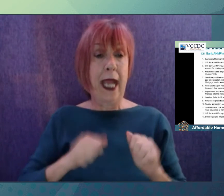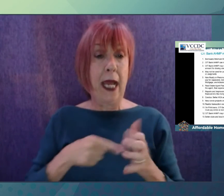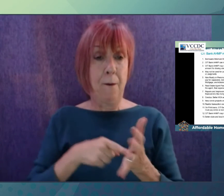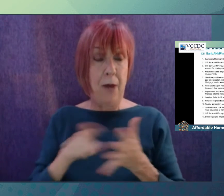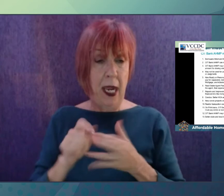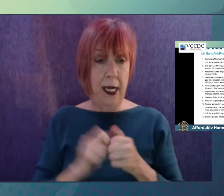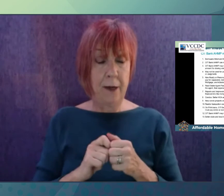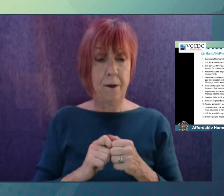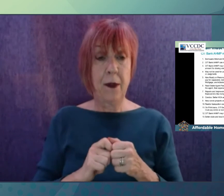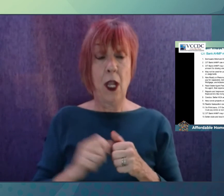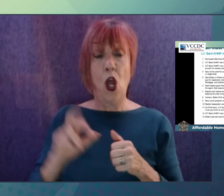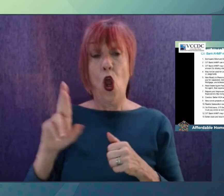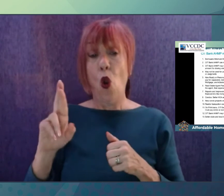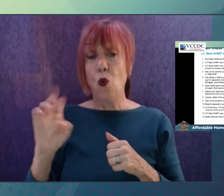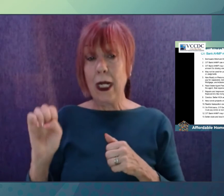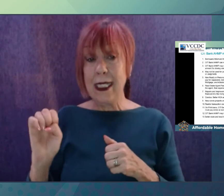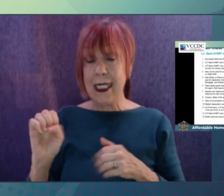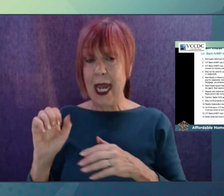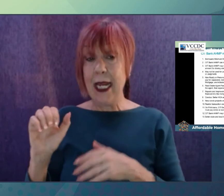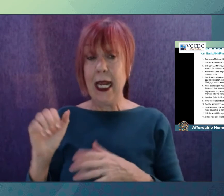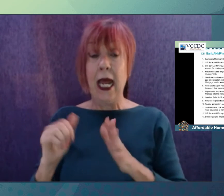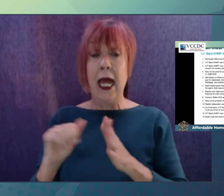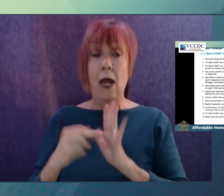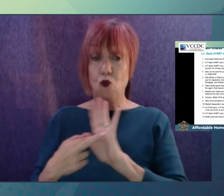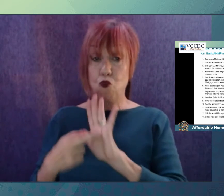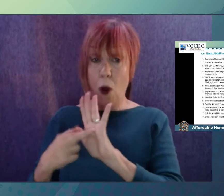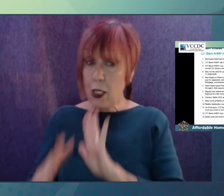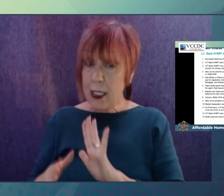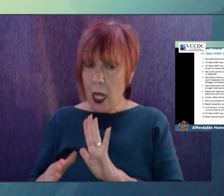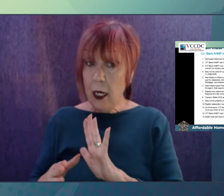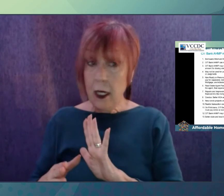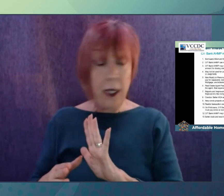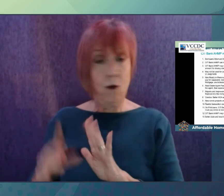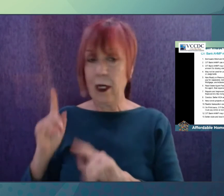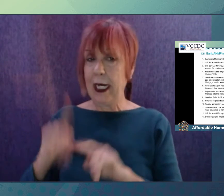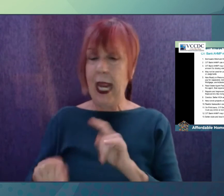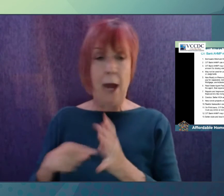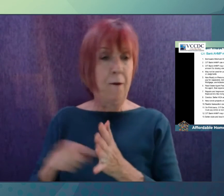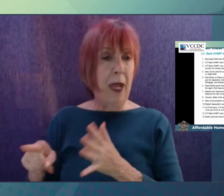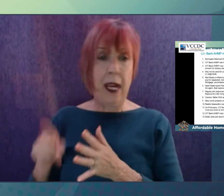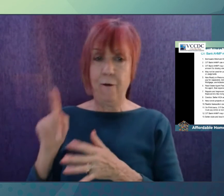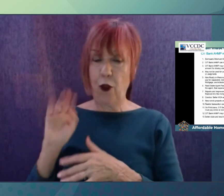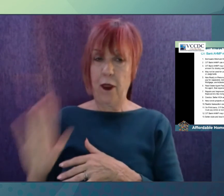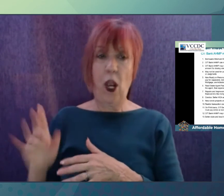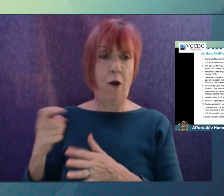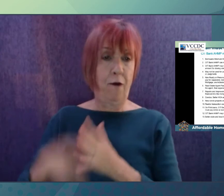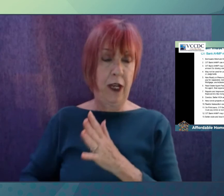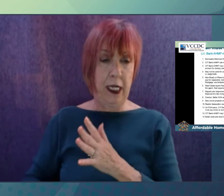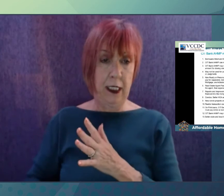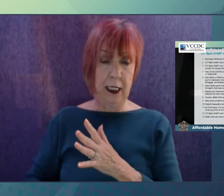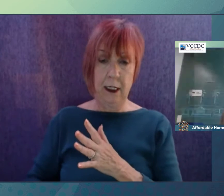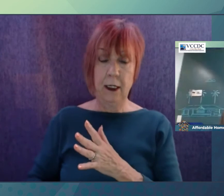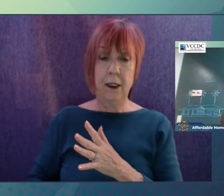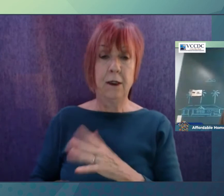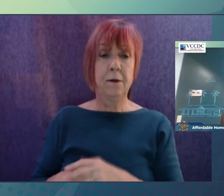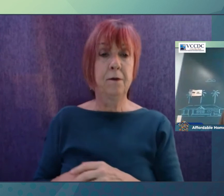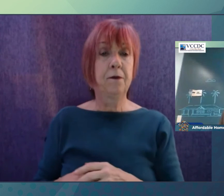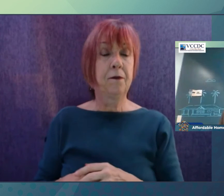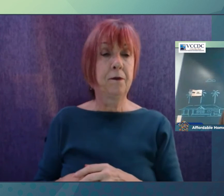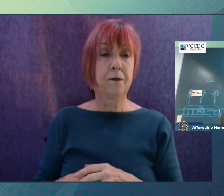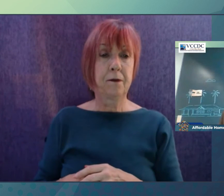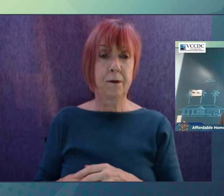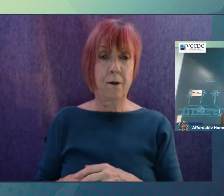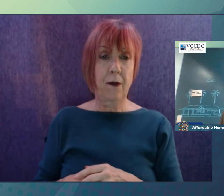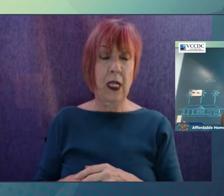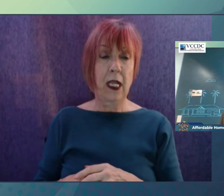estate agent fees: if a borrower is represented by a real estate agent and must pay any fee directly to the agent, that expense